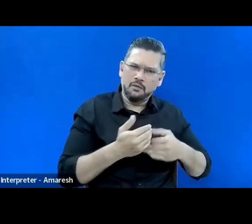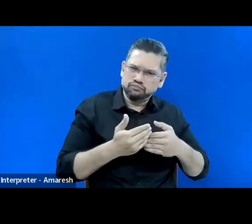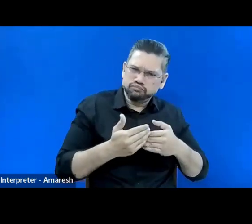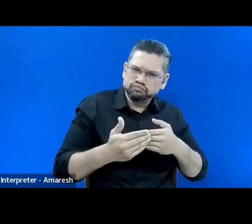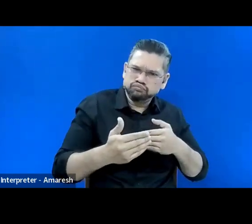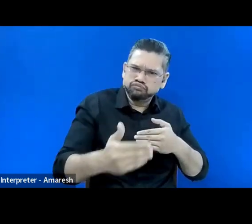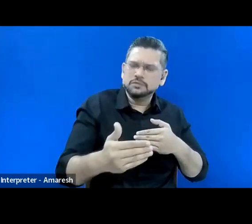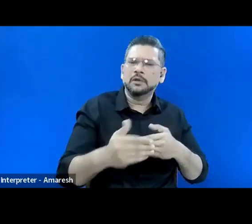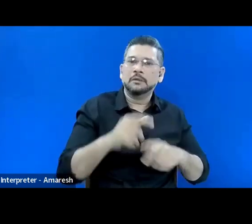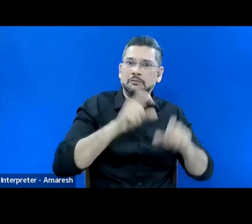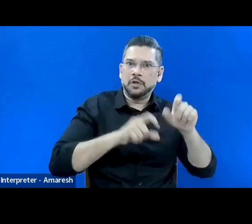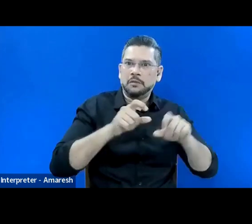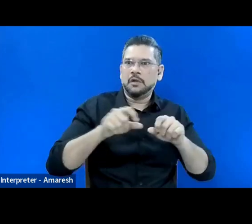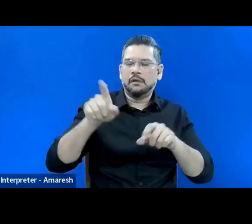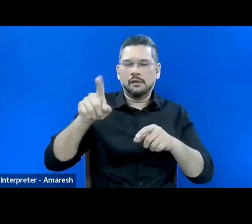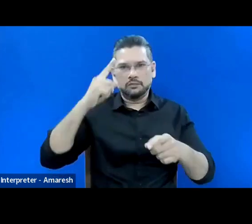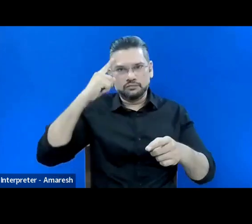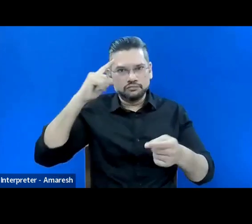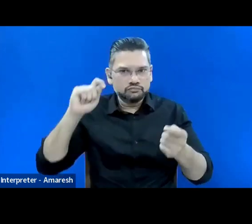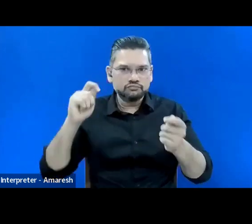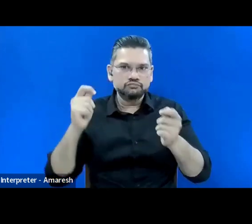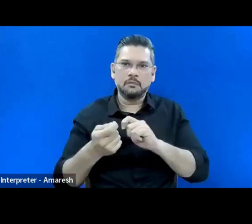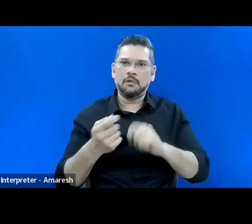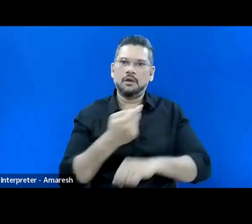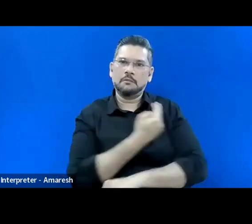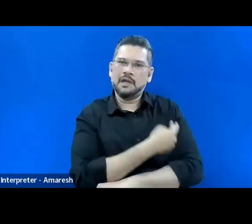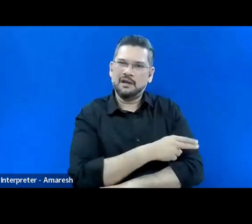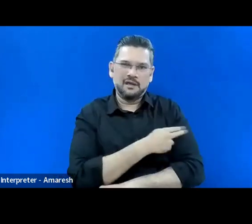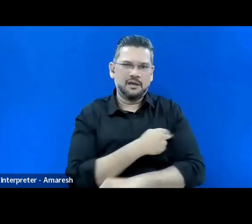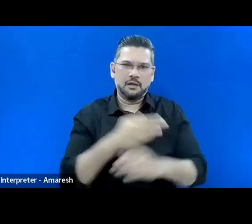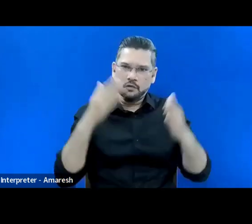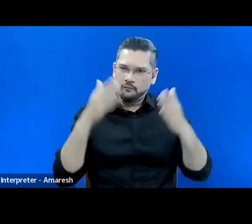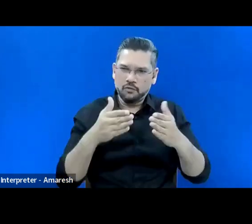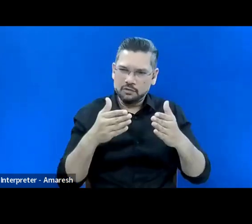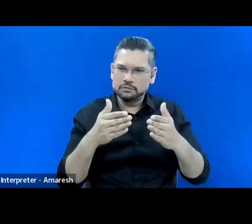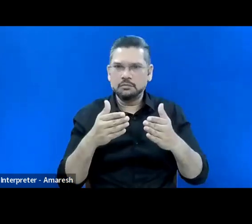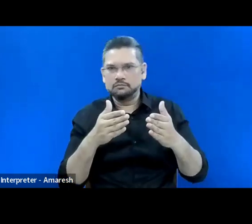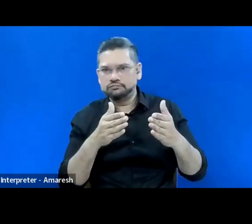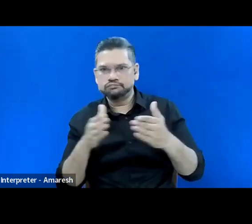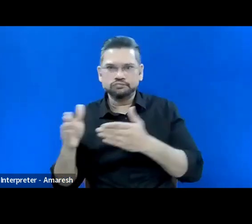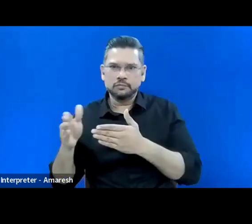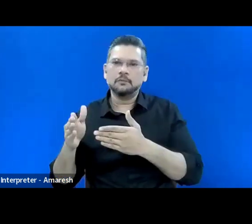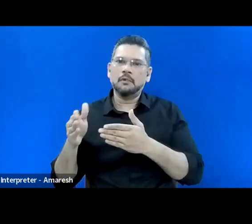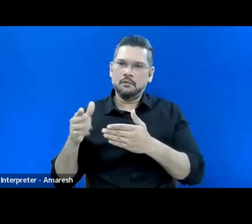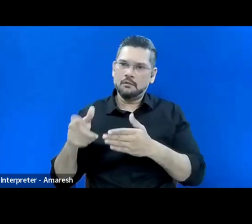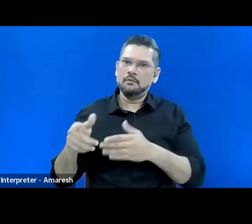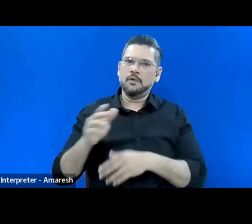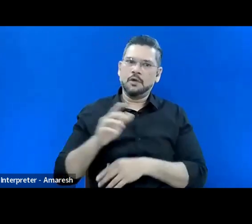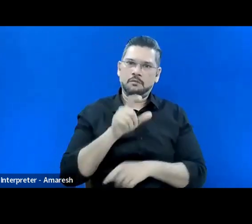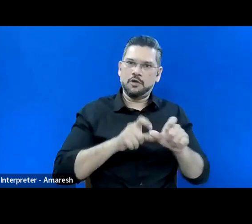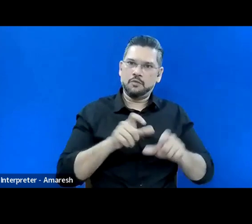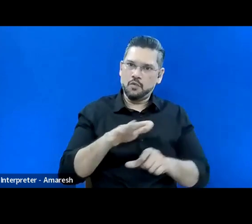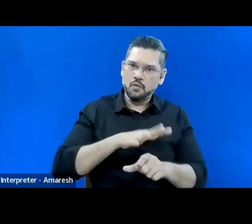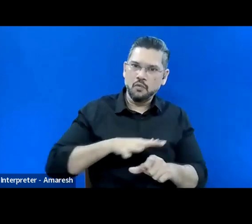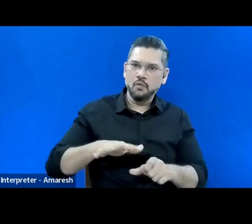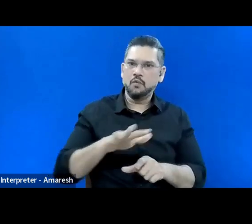ensure that even though they choose medical model, how can we ensure that, you know, their needs are accommodated, you know? And also